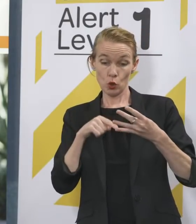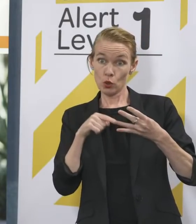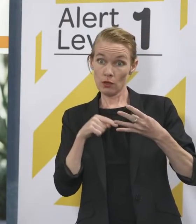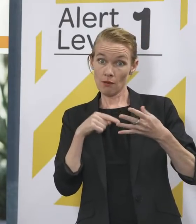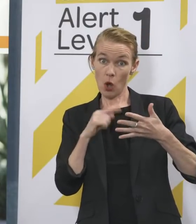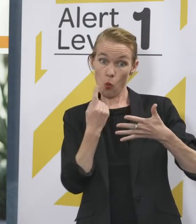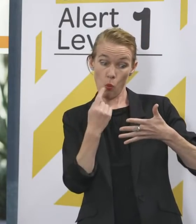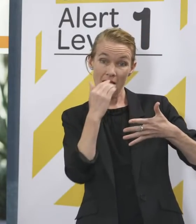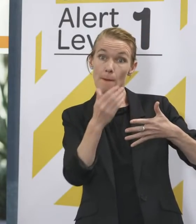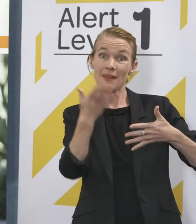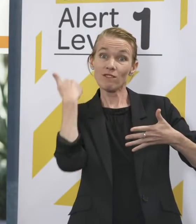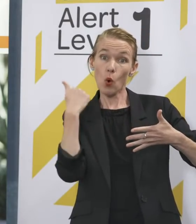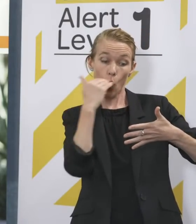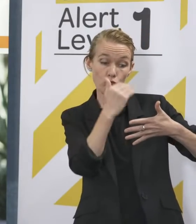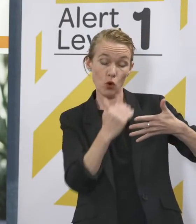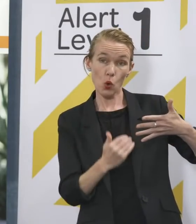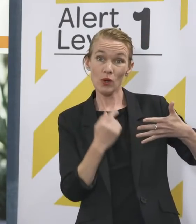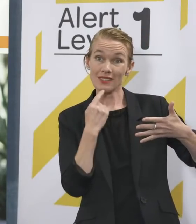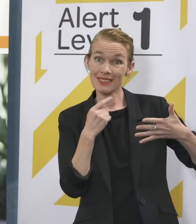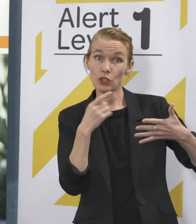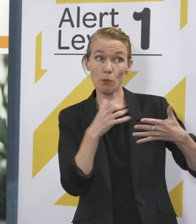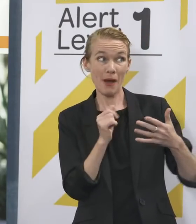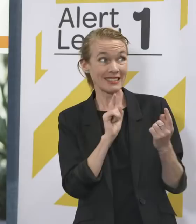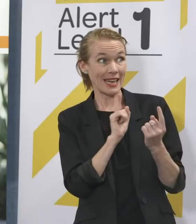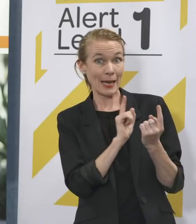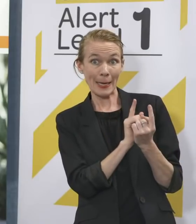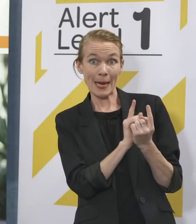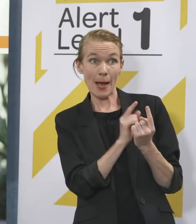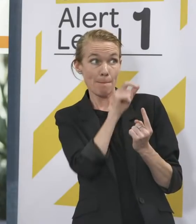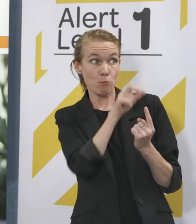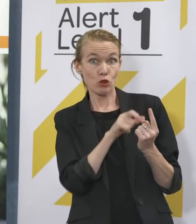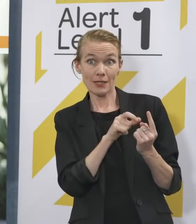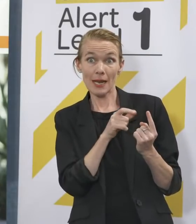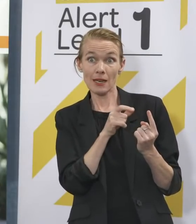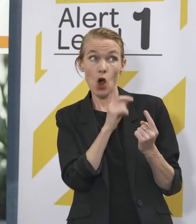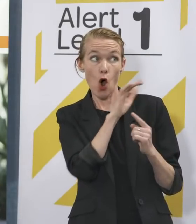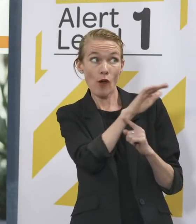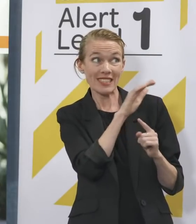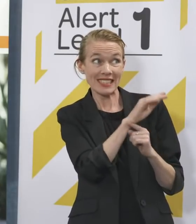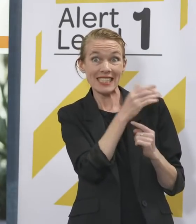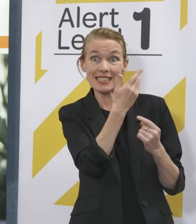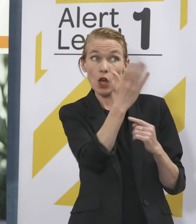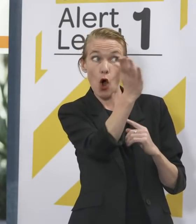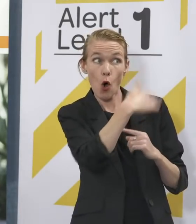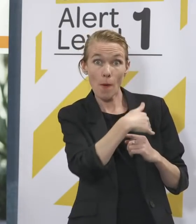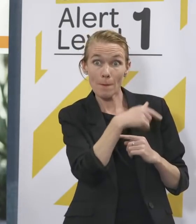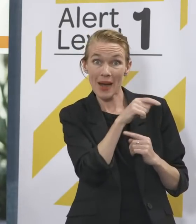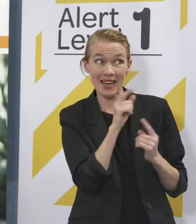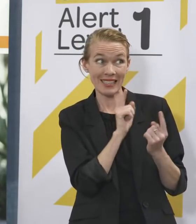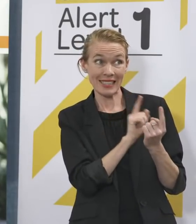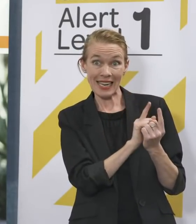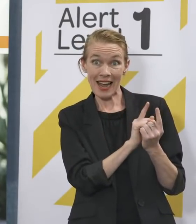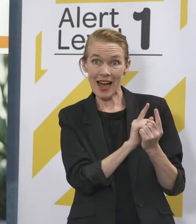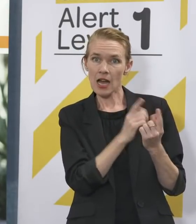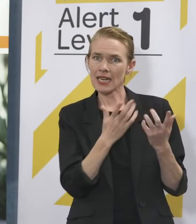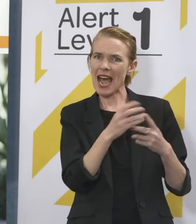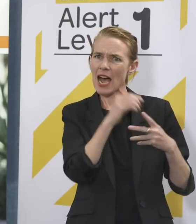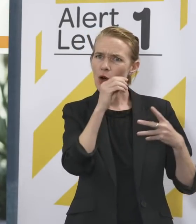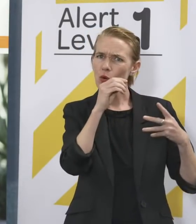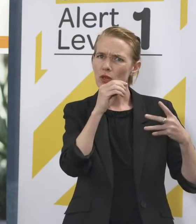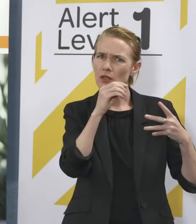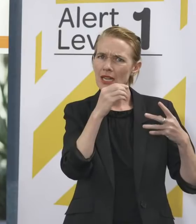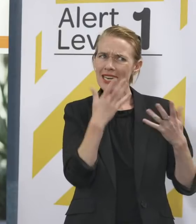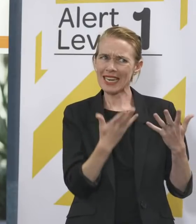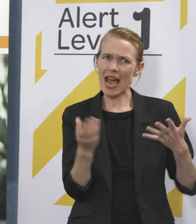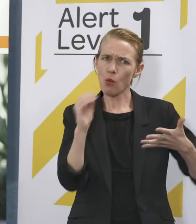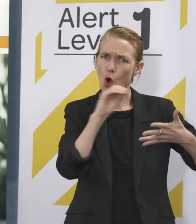Yeah, that was 2 days ago. Correct. Now you feasibly have to have a connection to travel. No, so just again distinguishing between